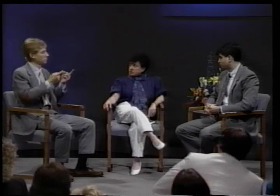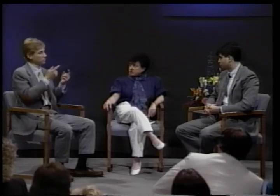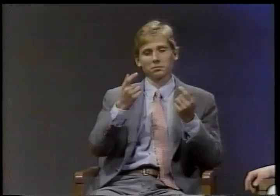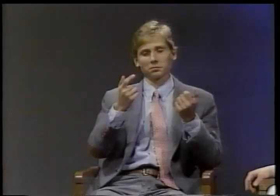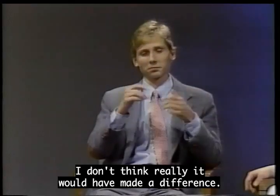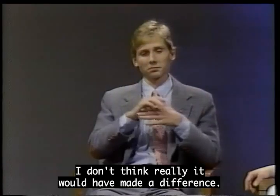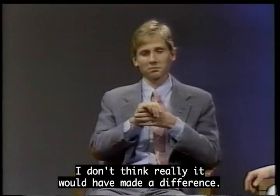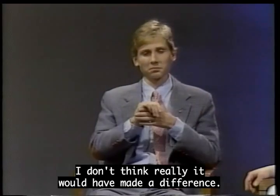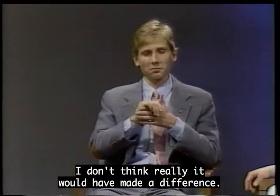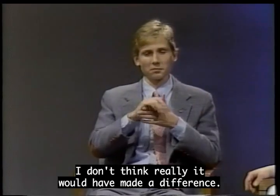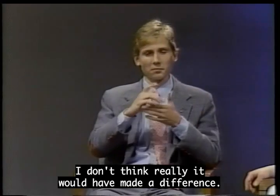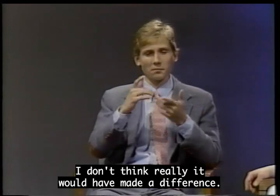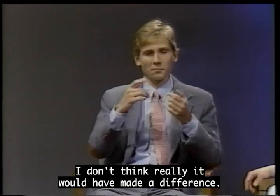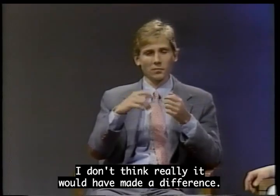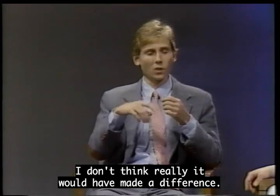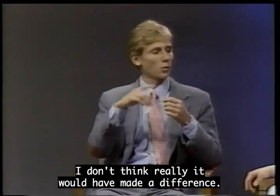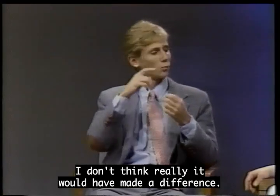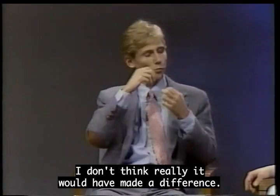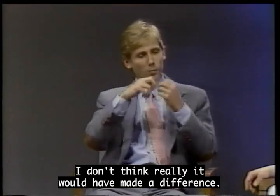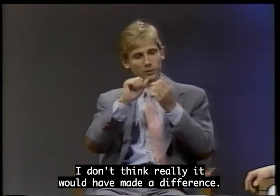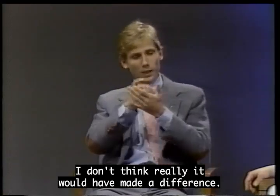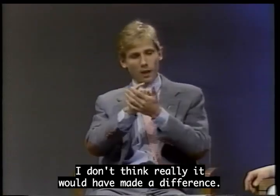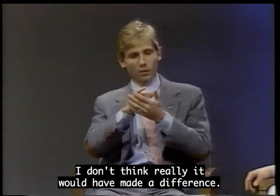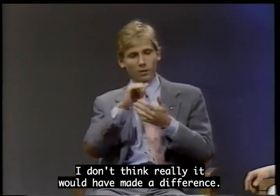I don't think really it would have made a difference.